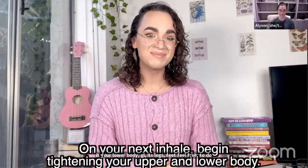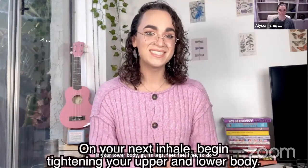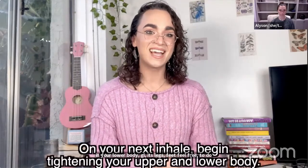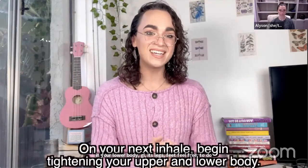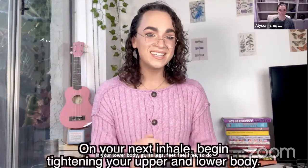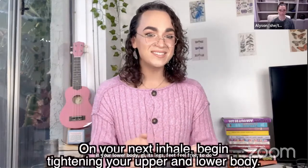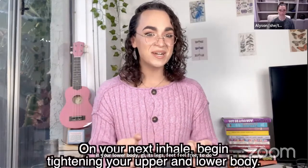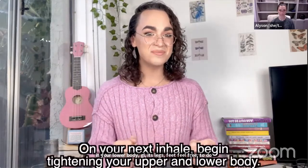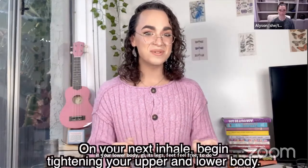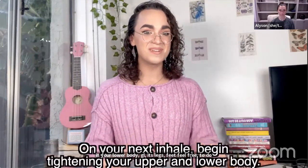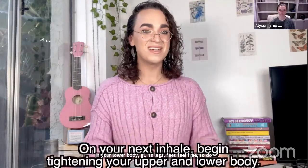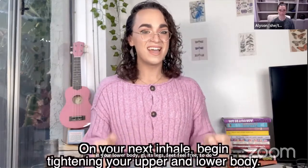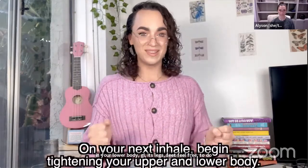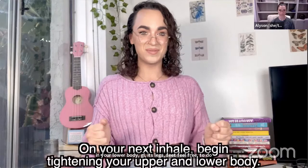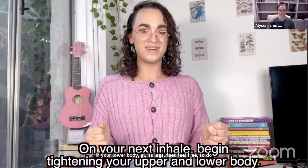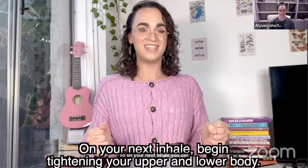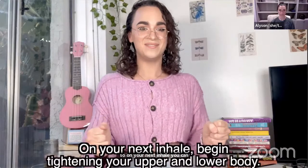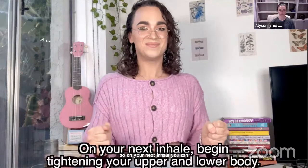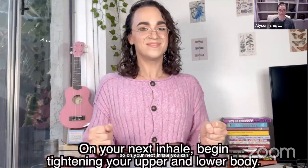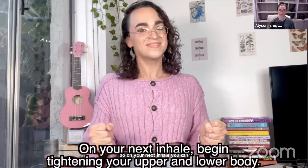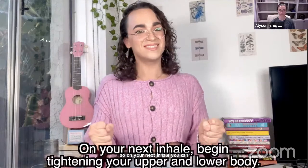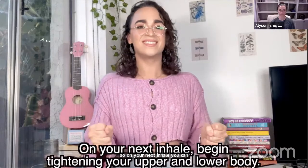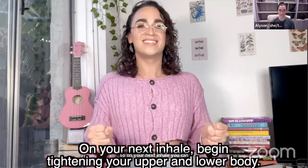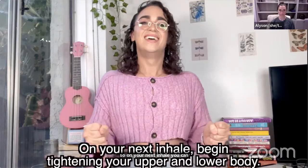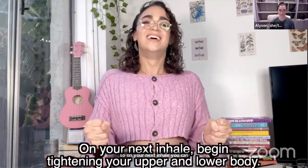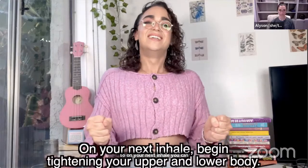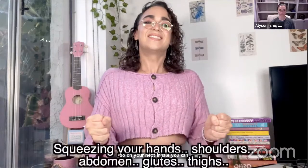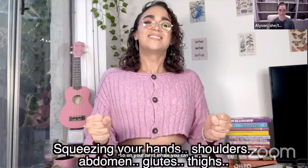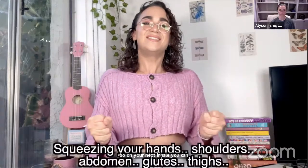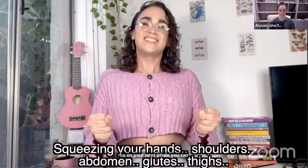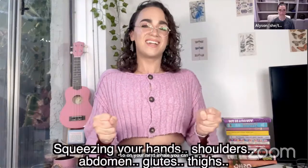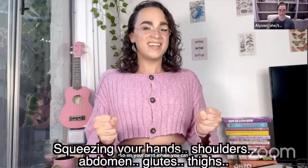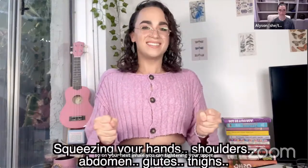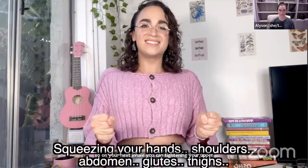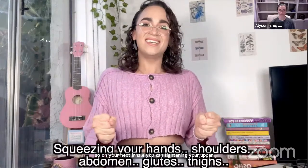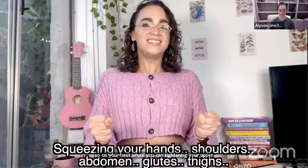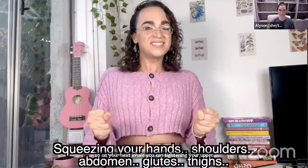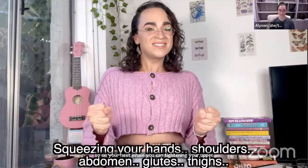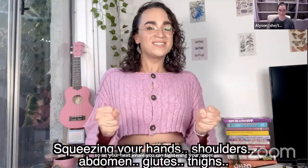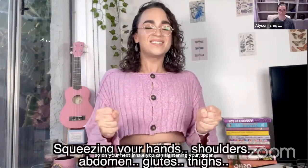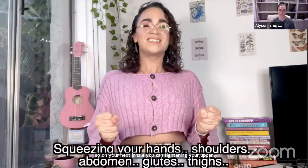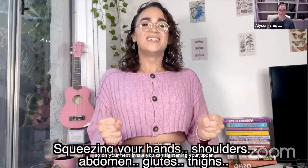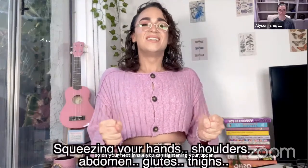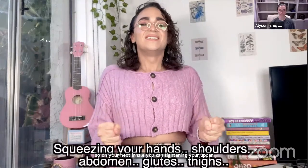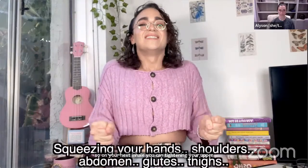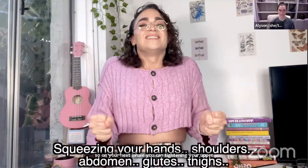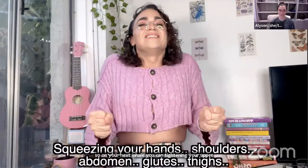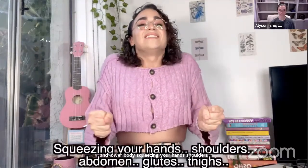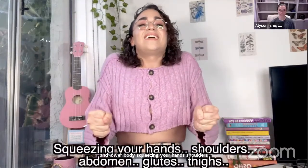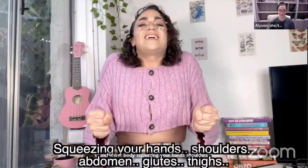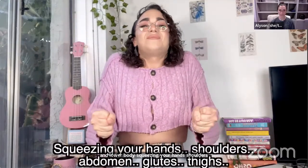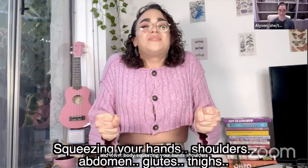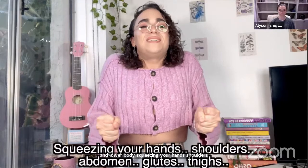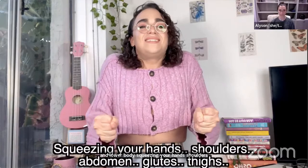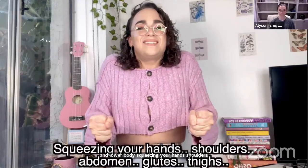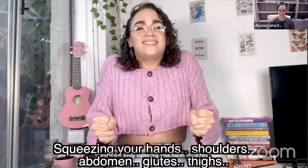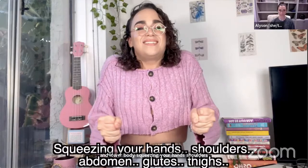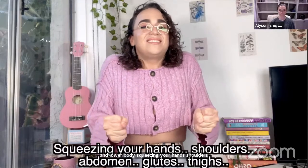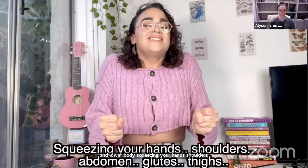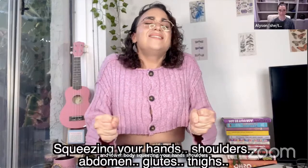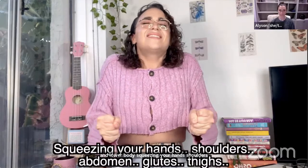inhale, begin tightening your upper and lower body. Squeezing your hands, shoulders,